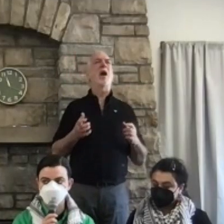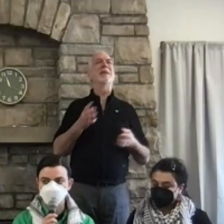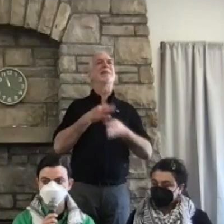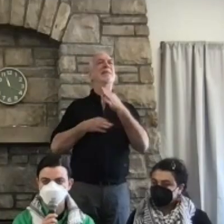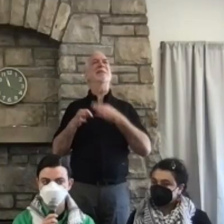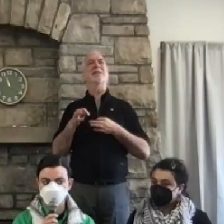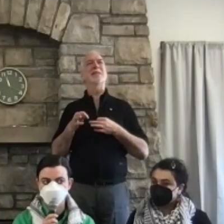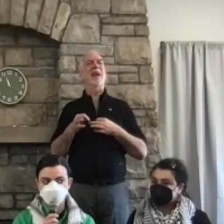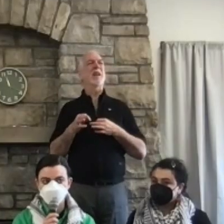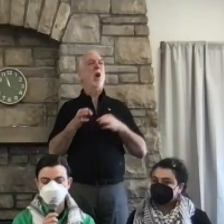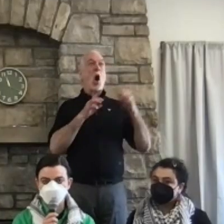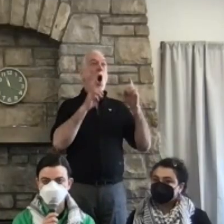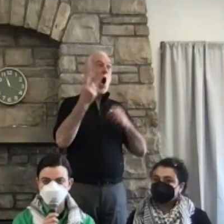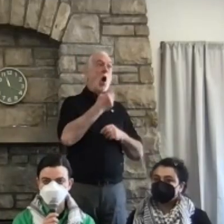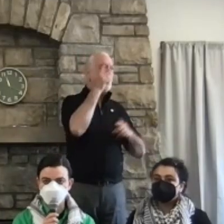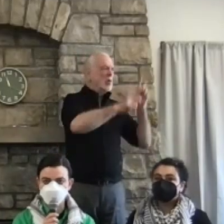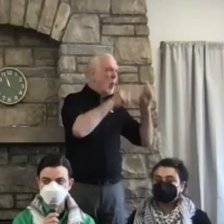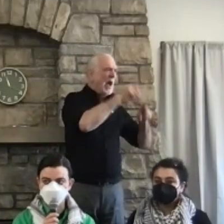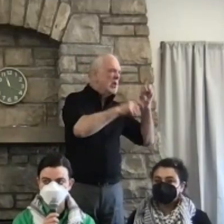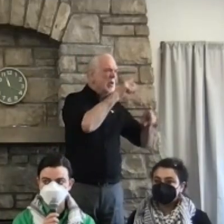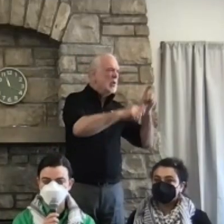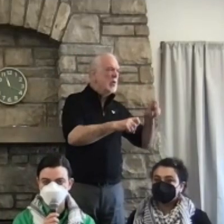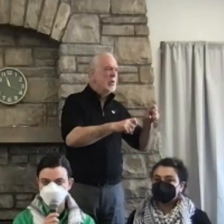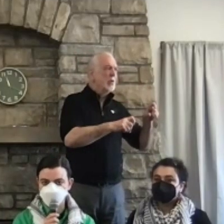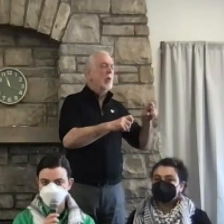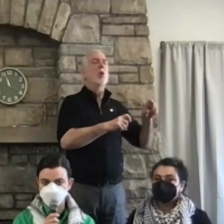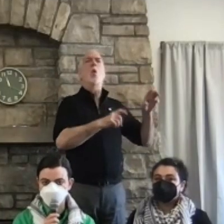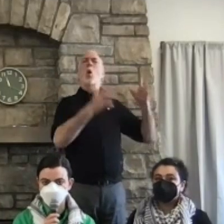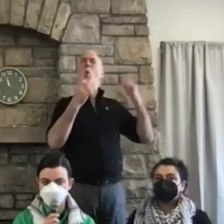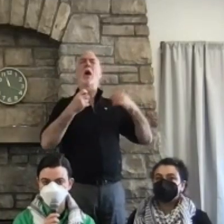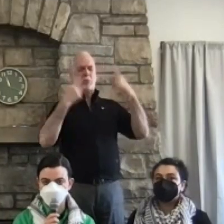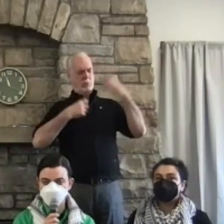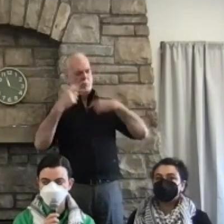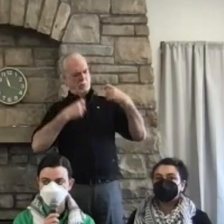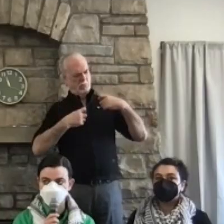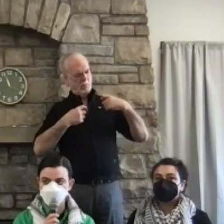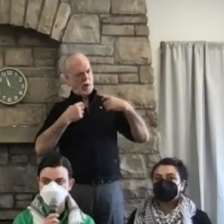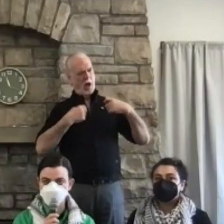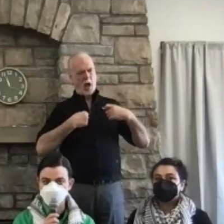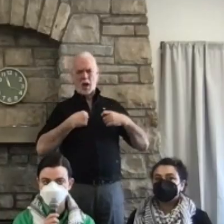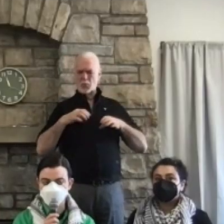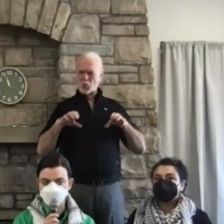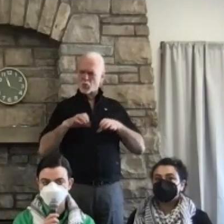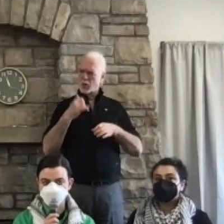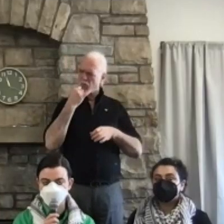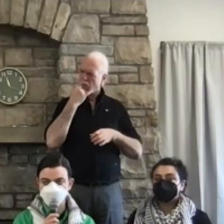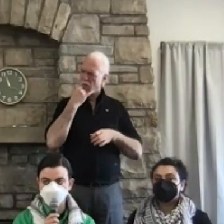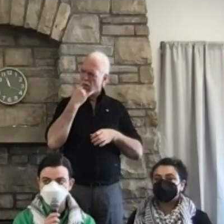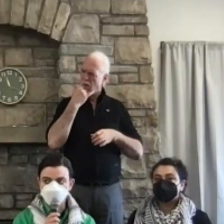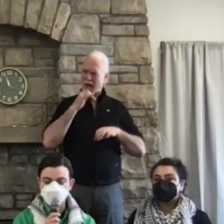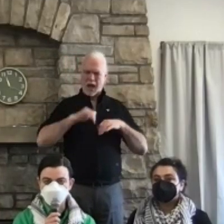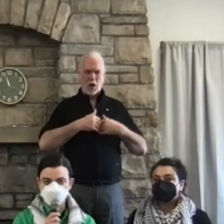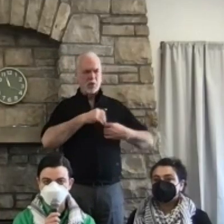are constantly questioning, is the way that we're doing things meeting people's needs, or is there a different way we can do it? What assumptions are